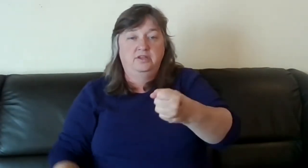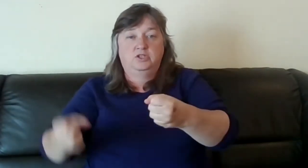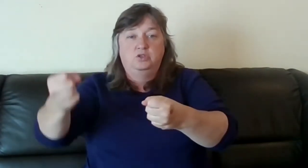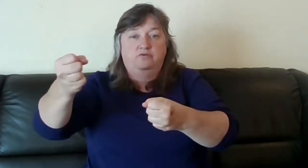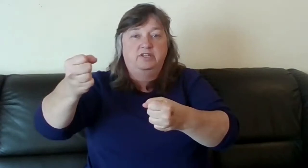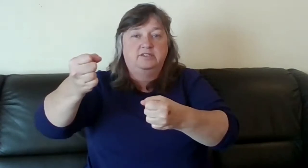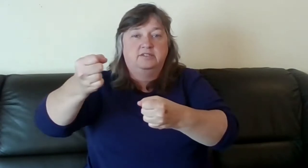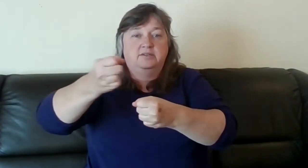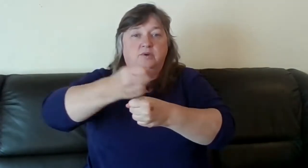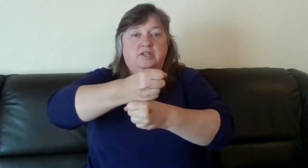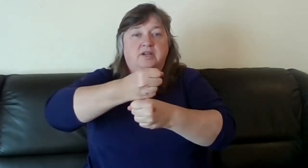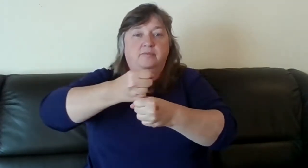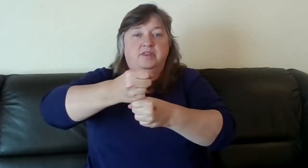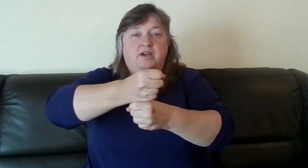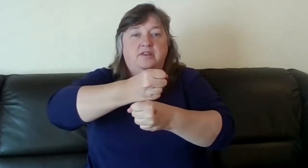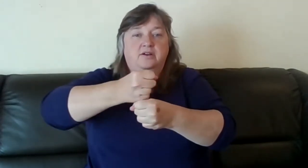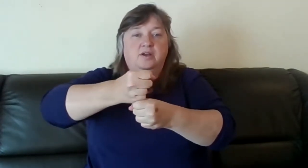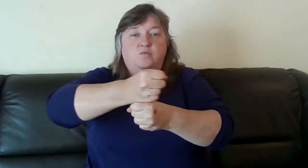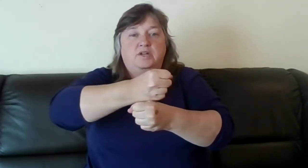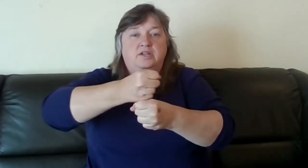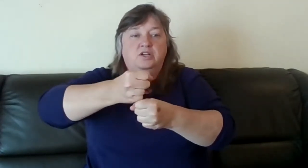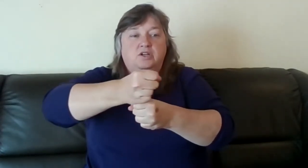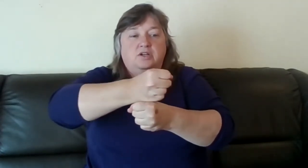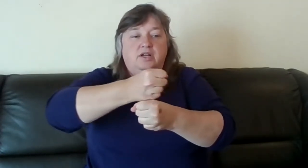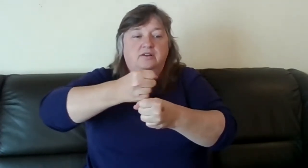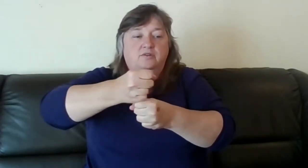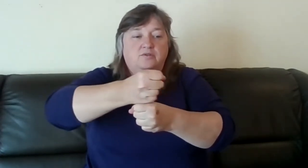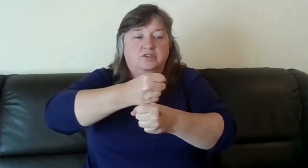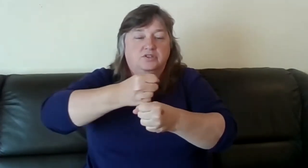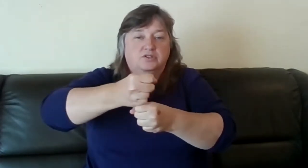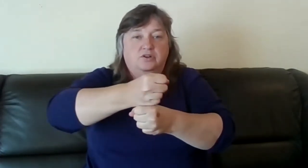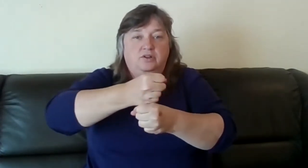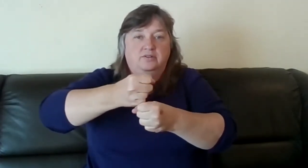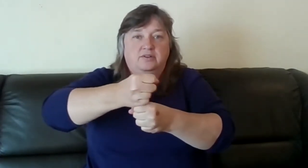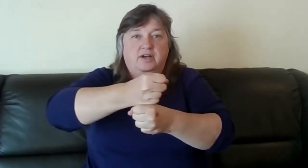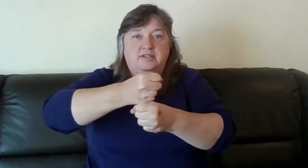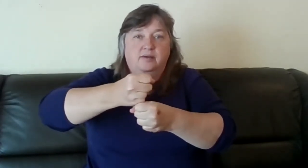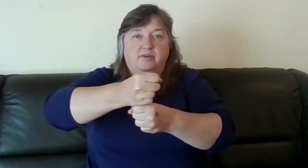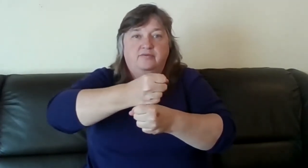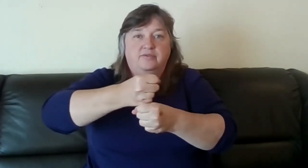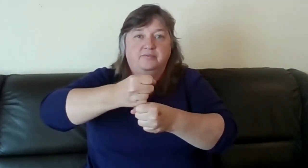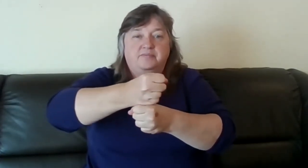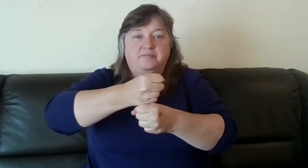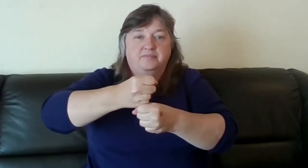Coffee, two fists, one on top of the other, and one kind of goes in a circle on top of.